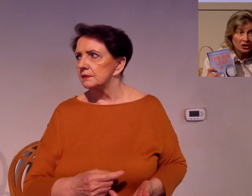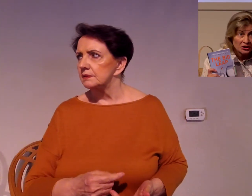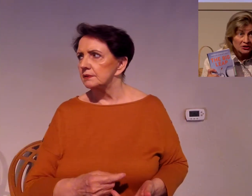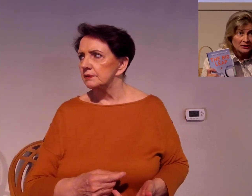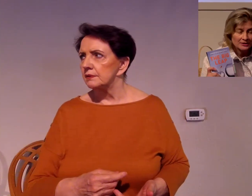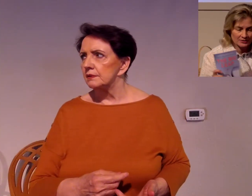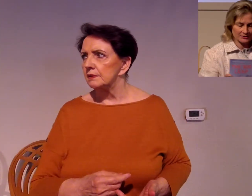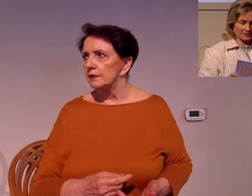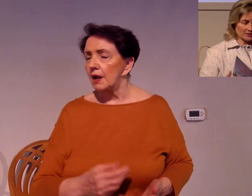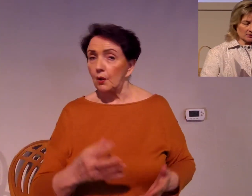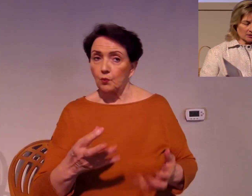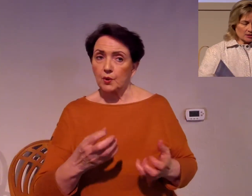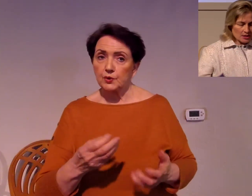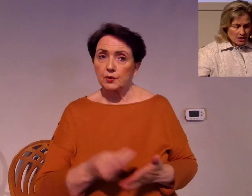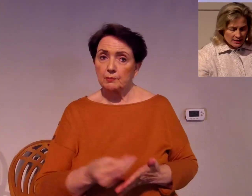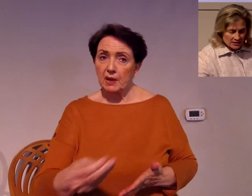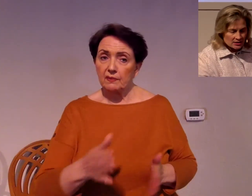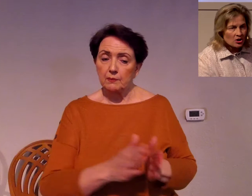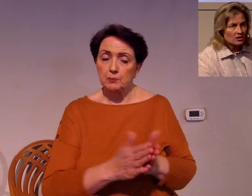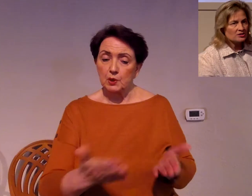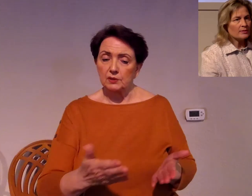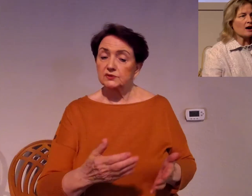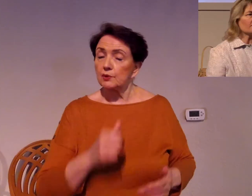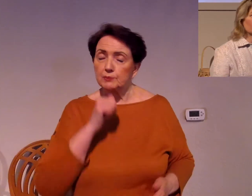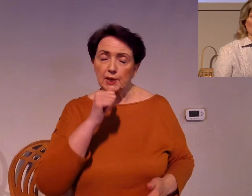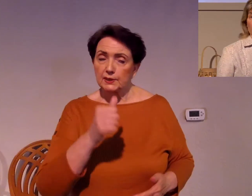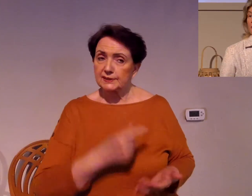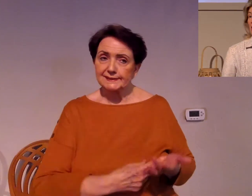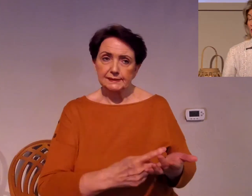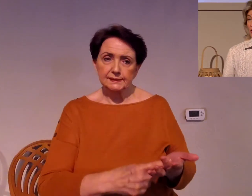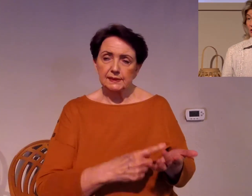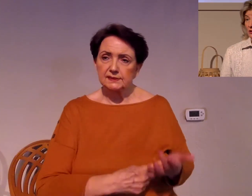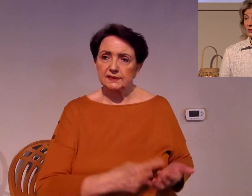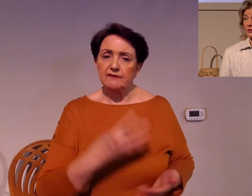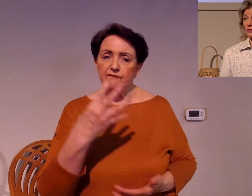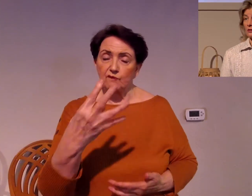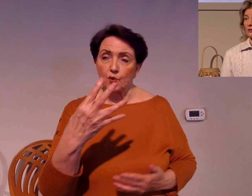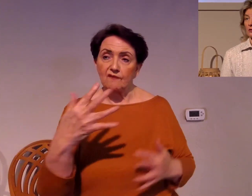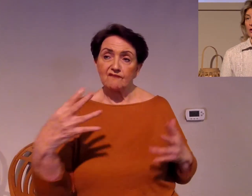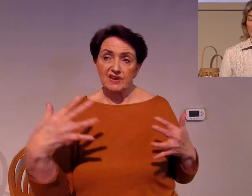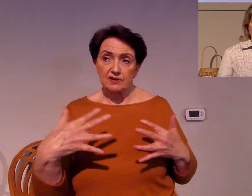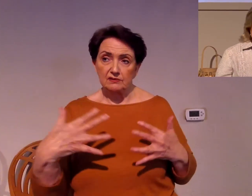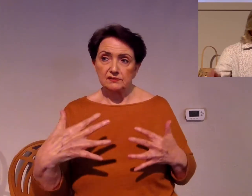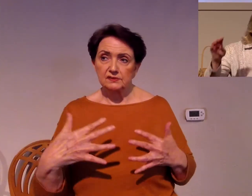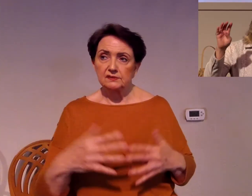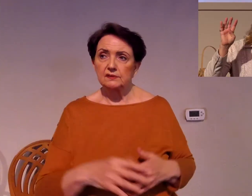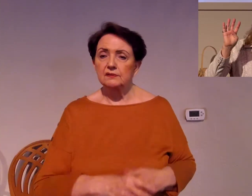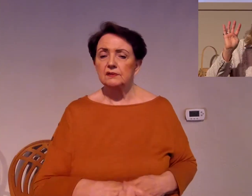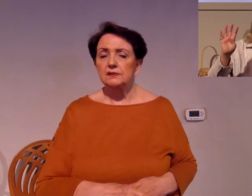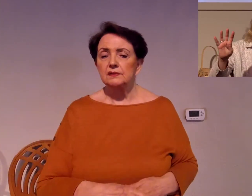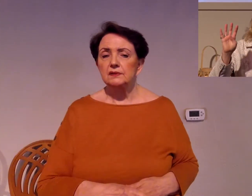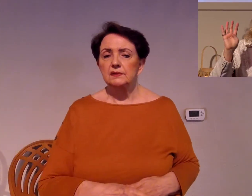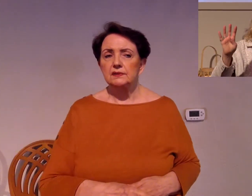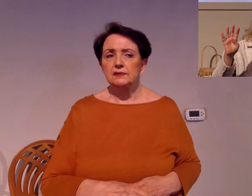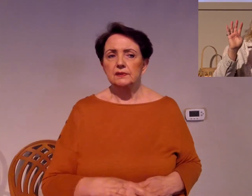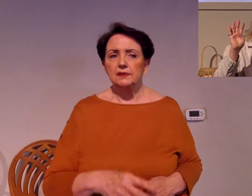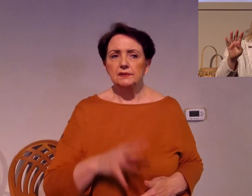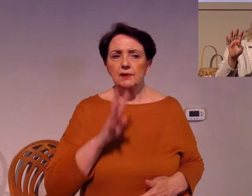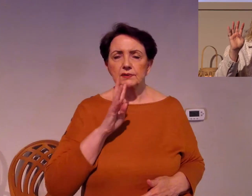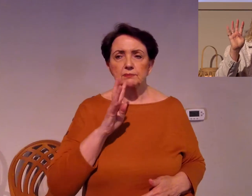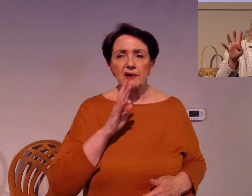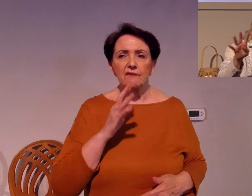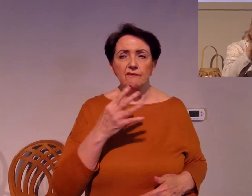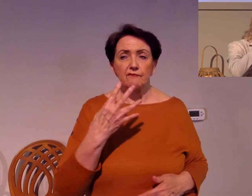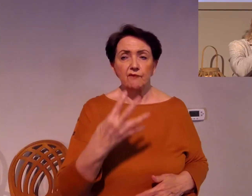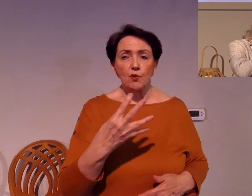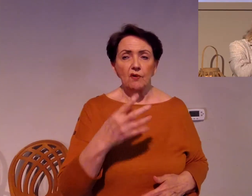the book, is he talks about four fears, and he talks about four related